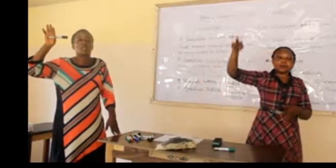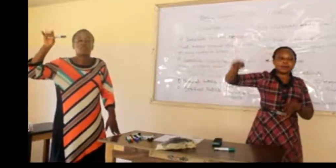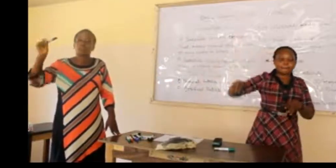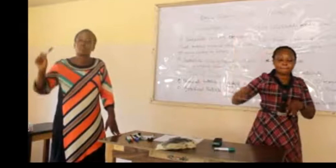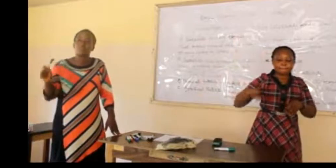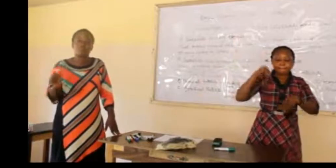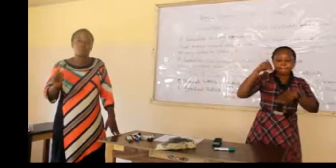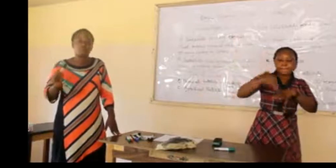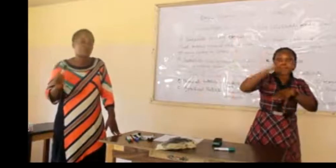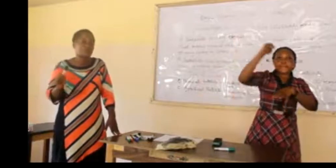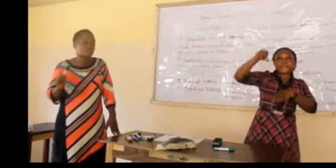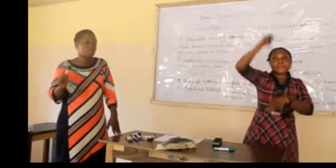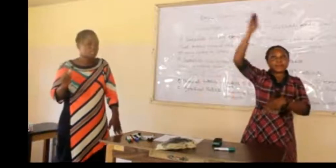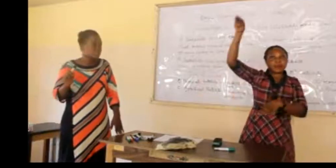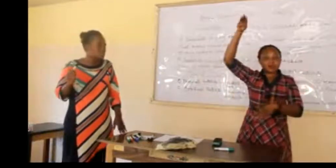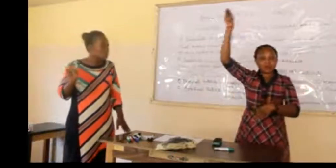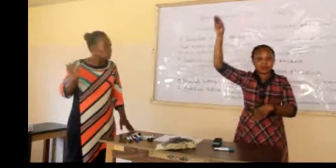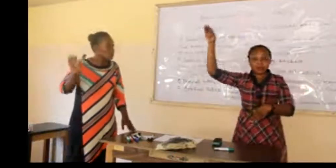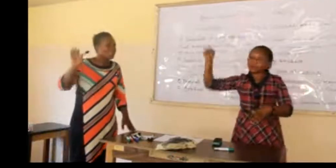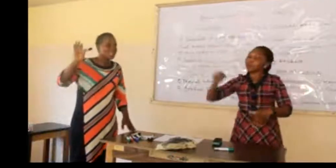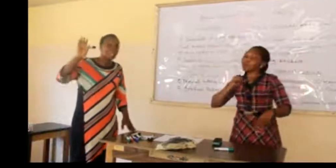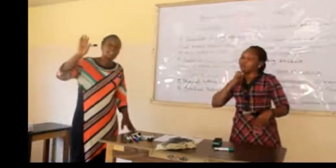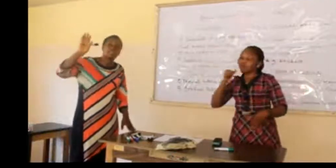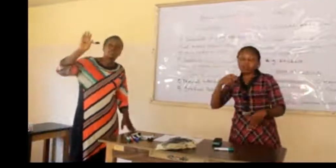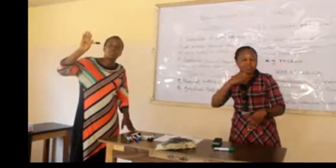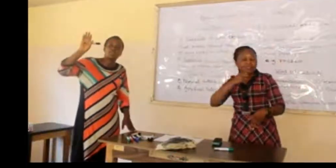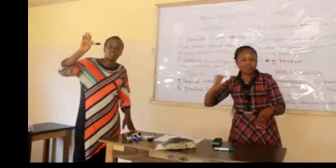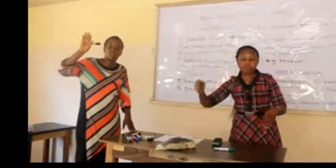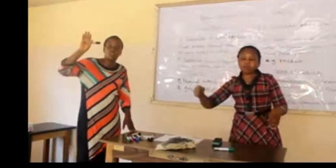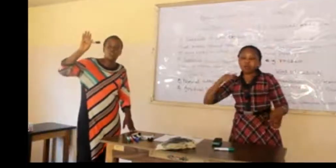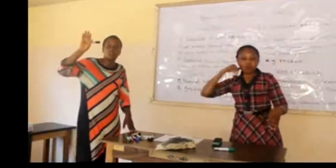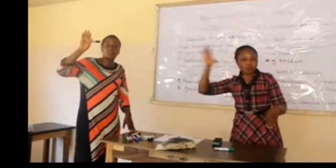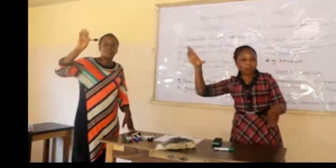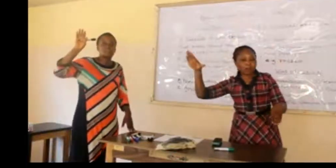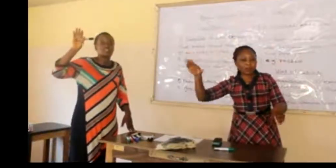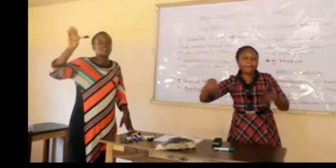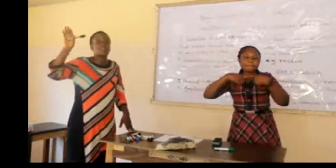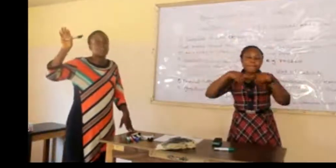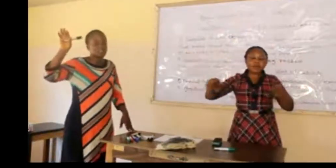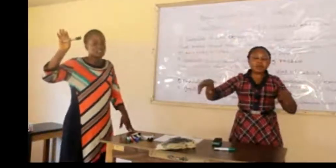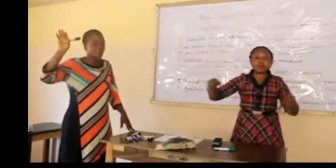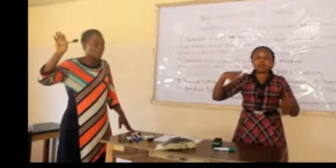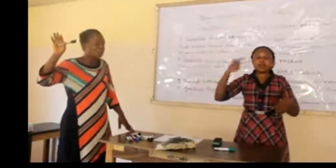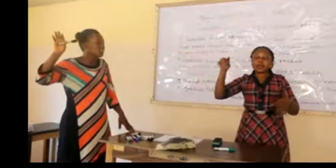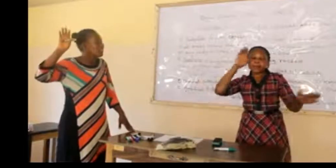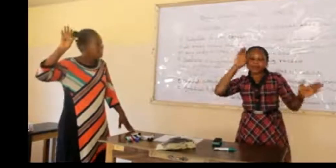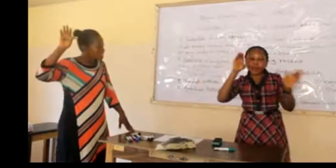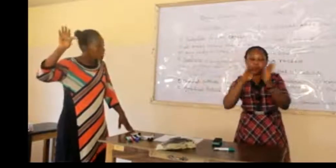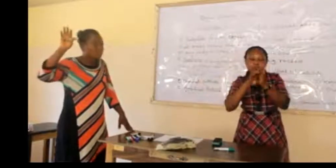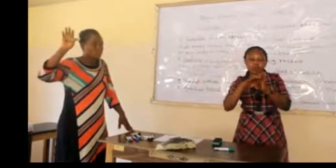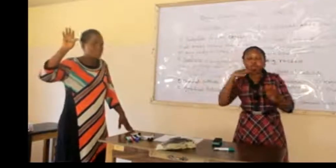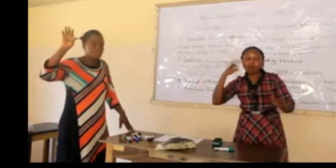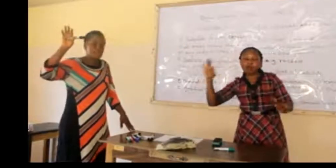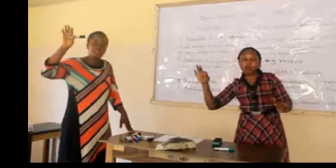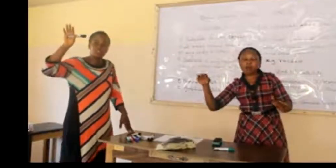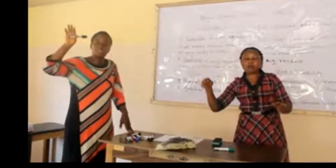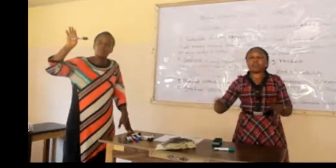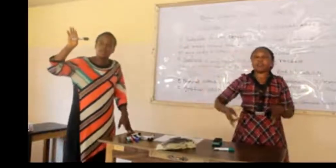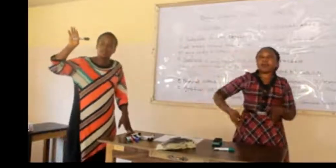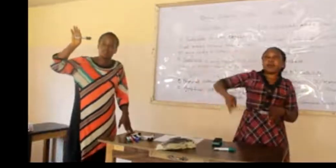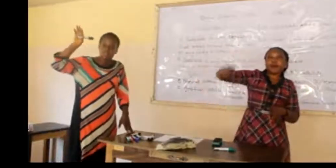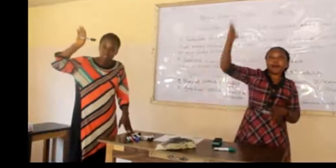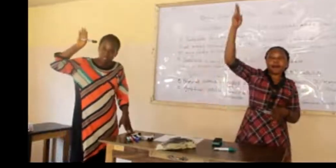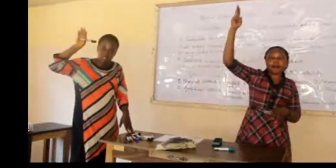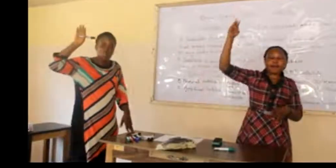a woman cutting firewood. Is the picture of the highest mountain called Mount Everest on the moon. The image of